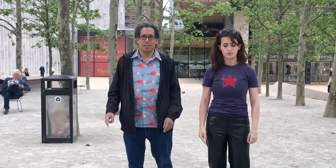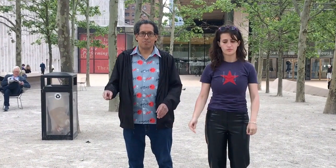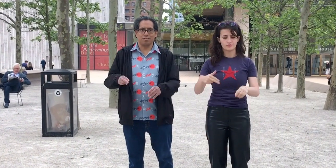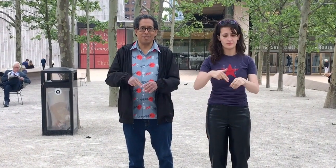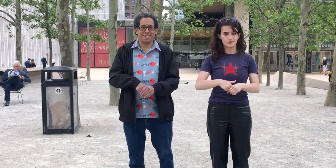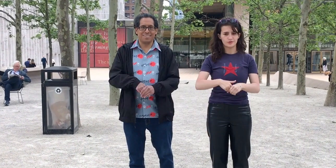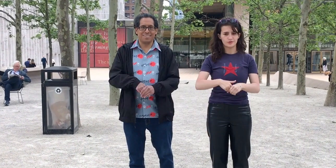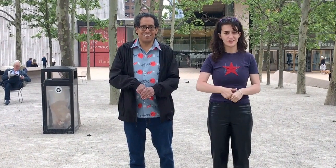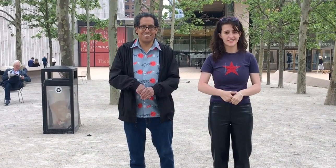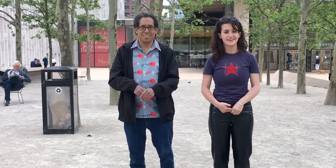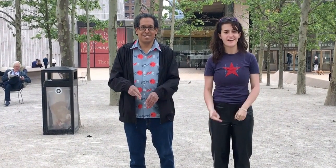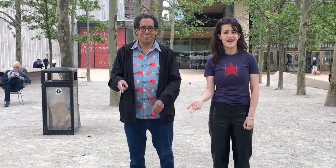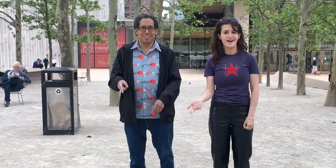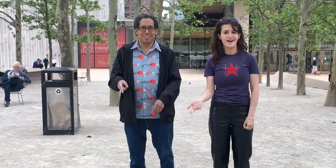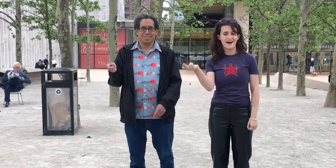We'll right